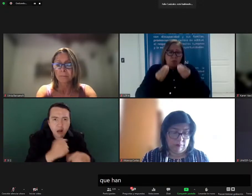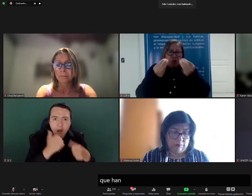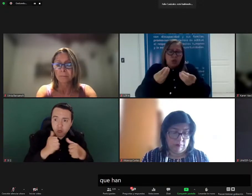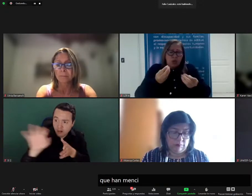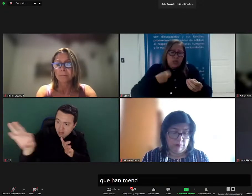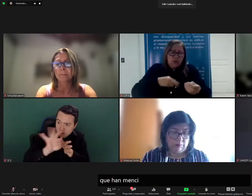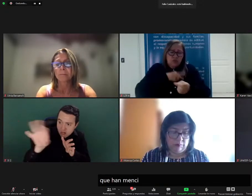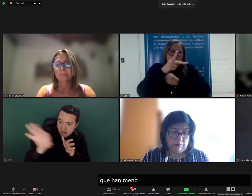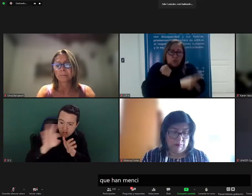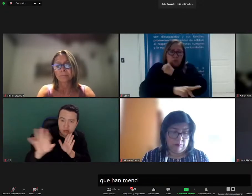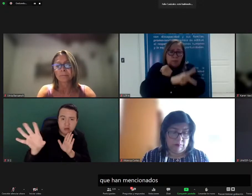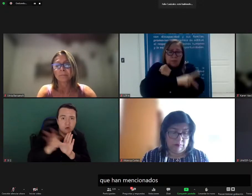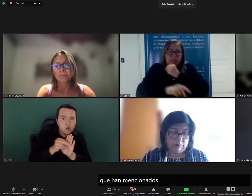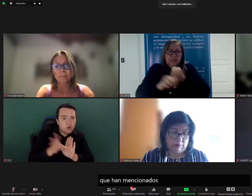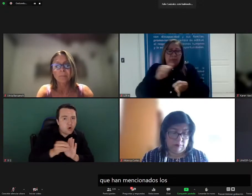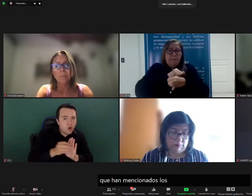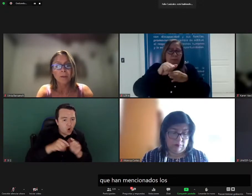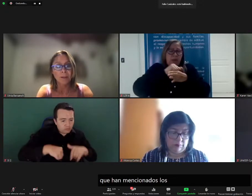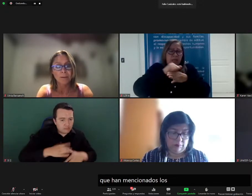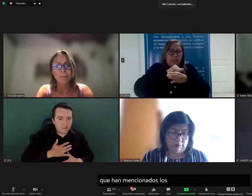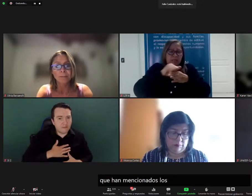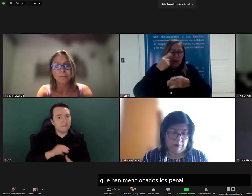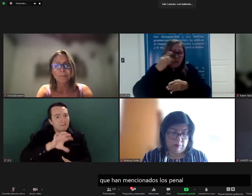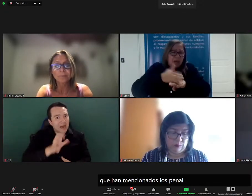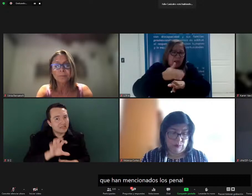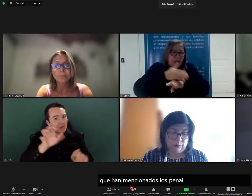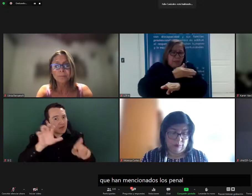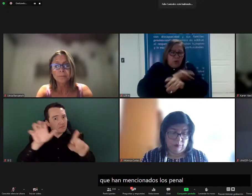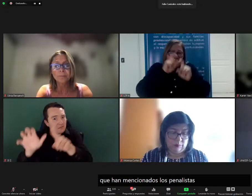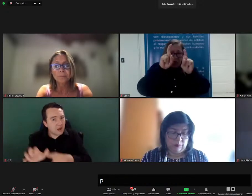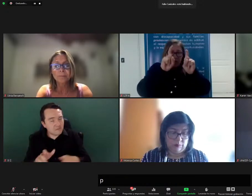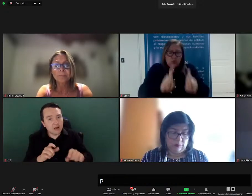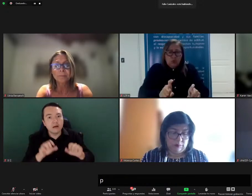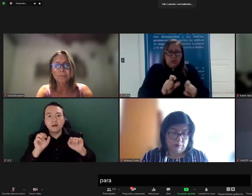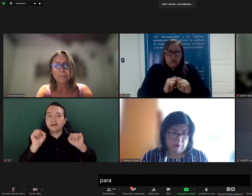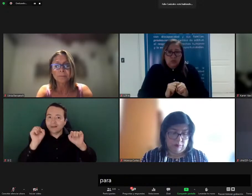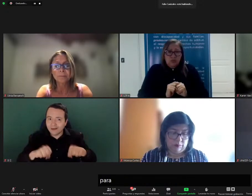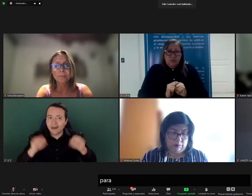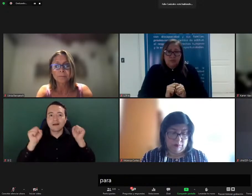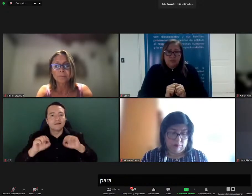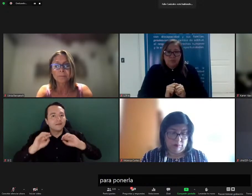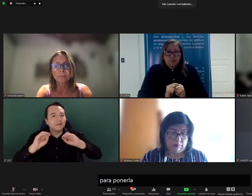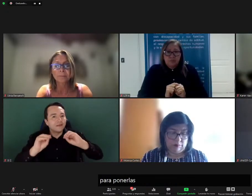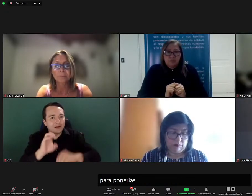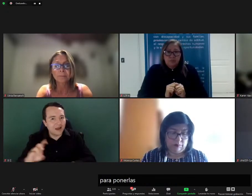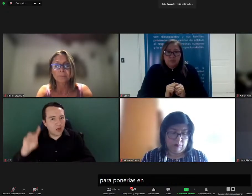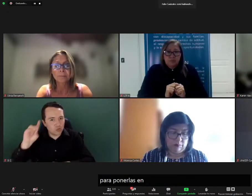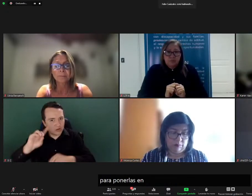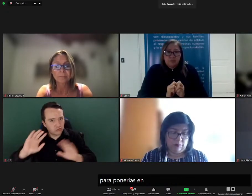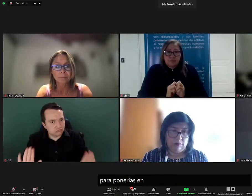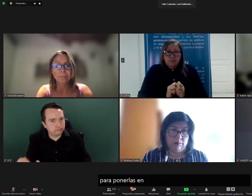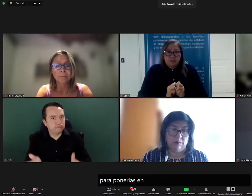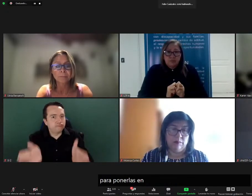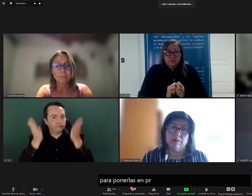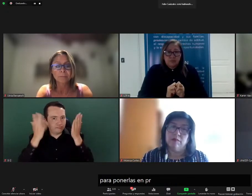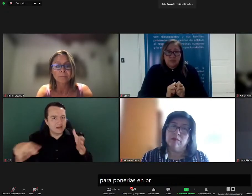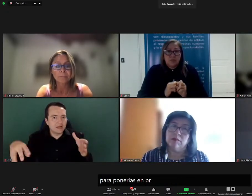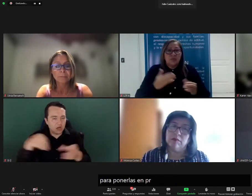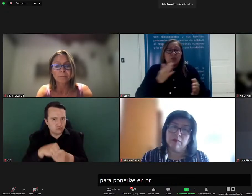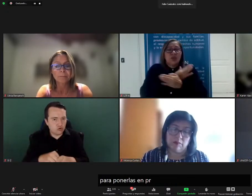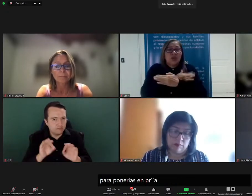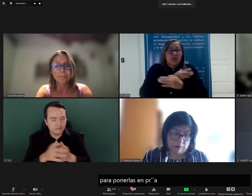will be able to set them into practice in our countries to improve on our inclusive